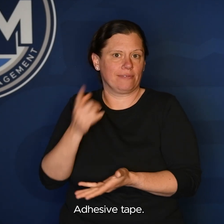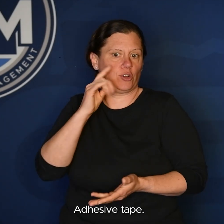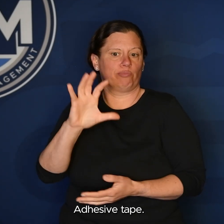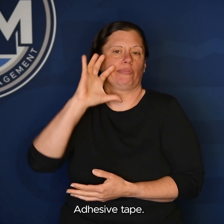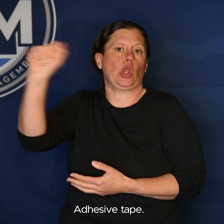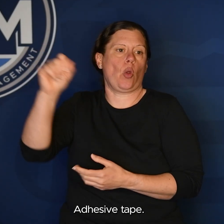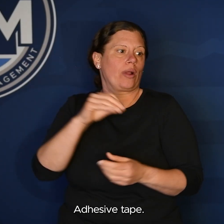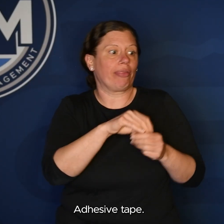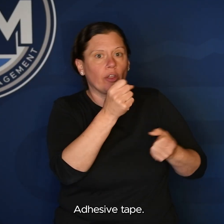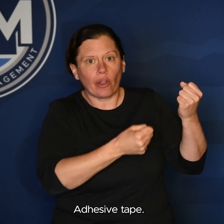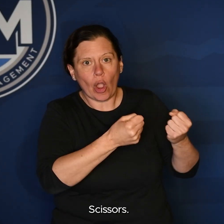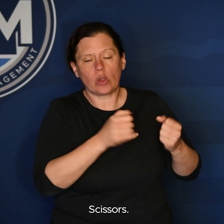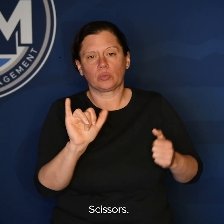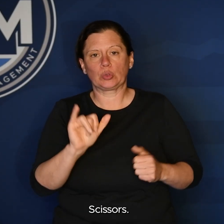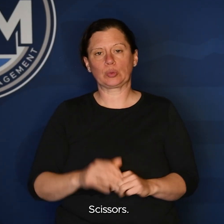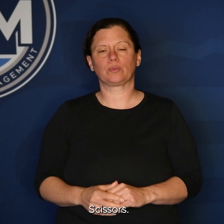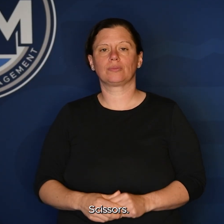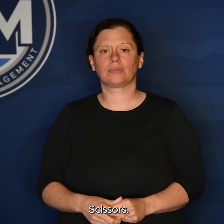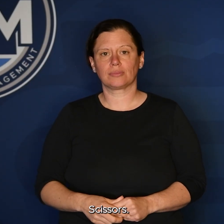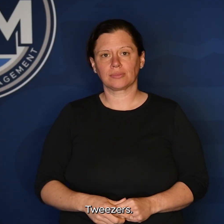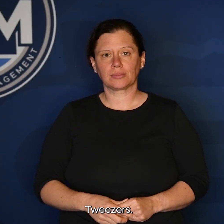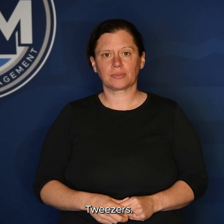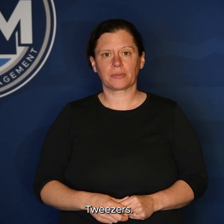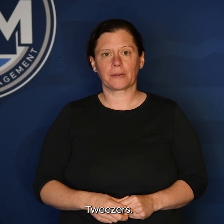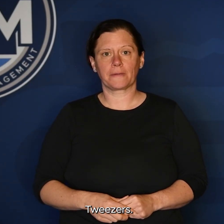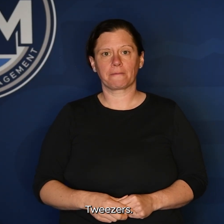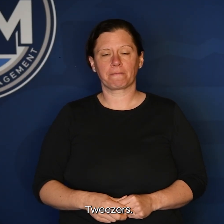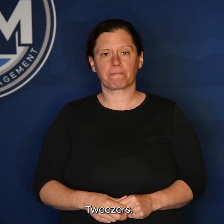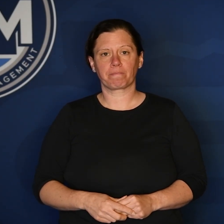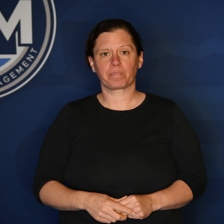adhesive tape, scissors, tweezers.